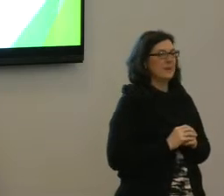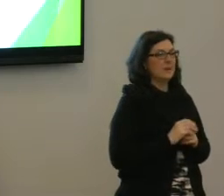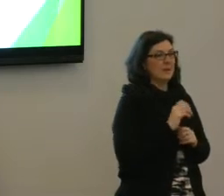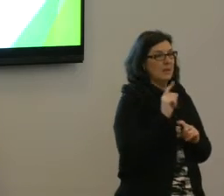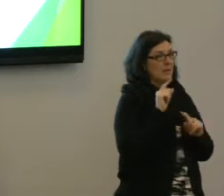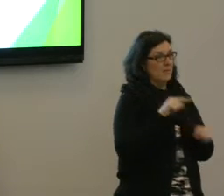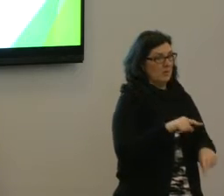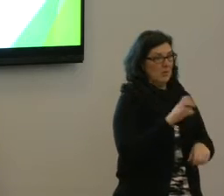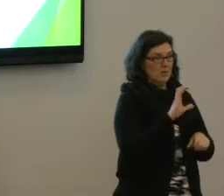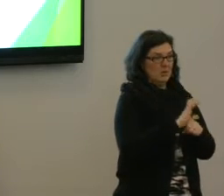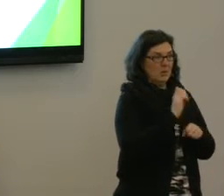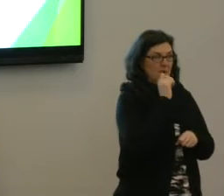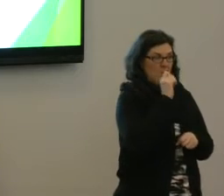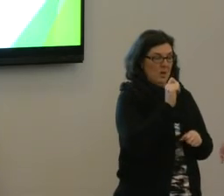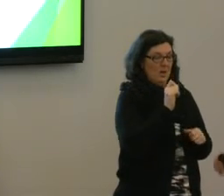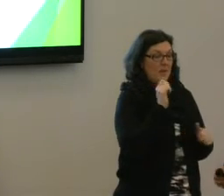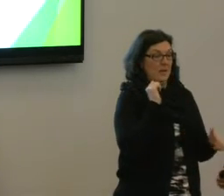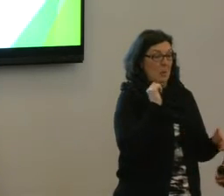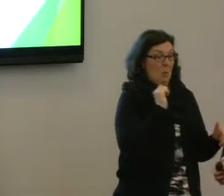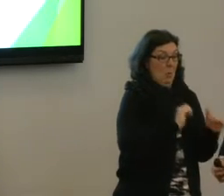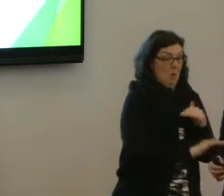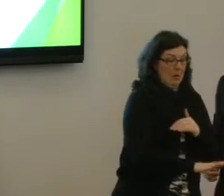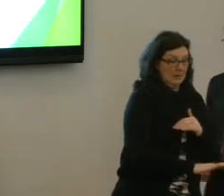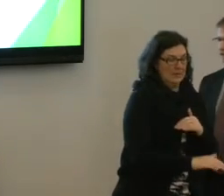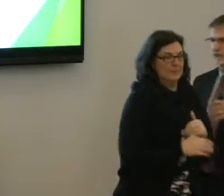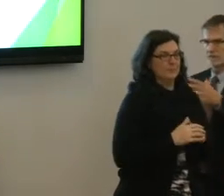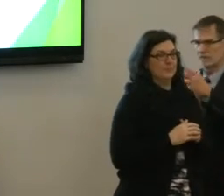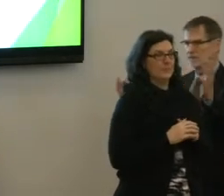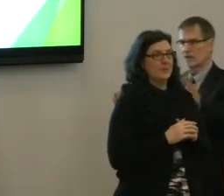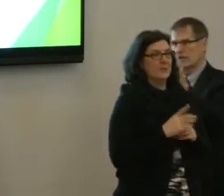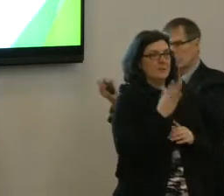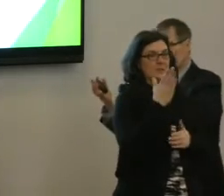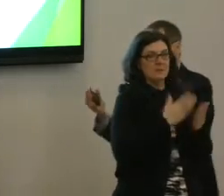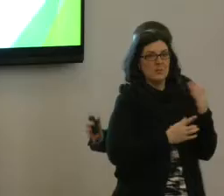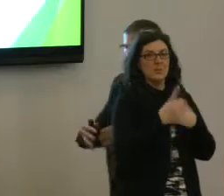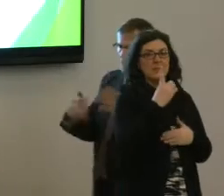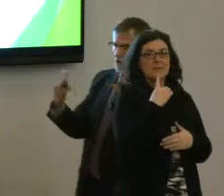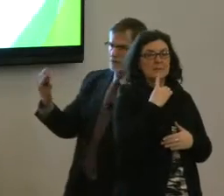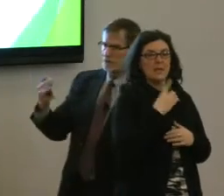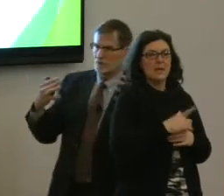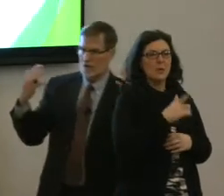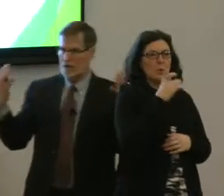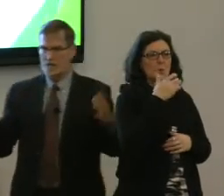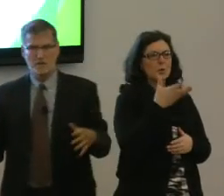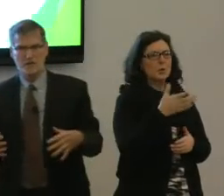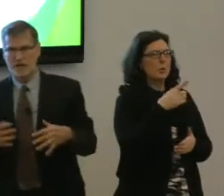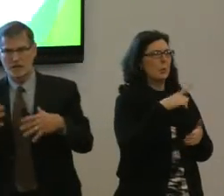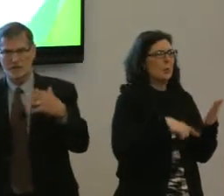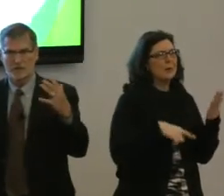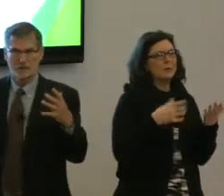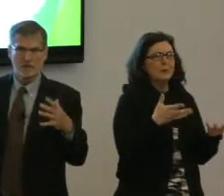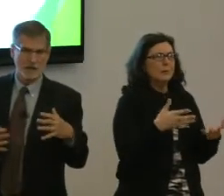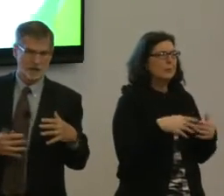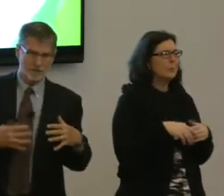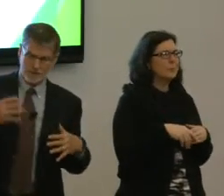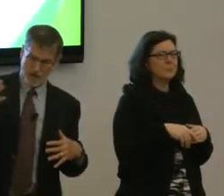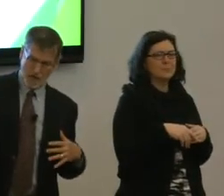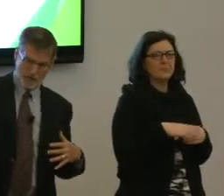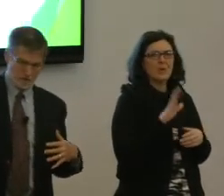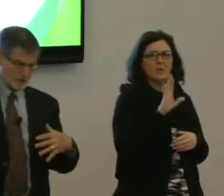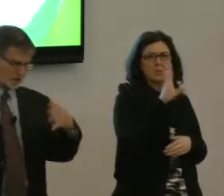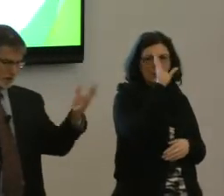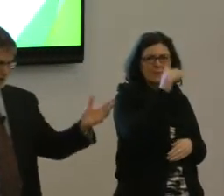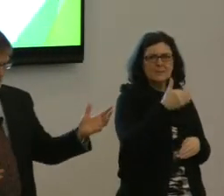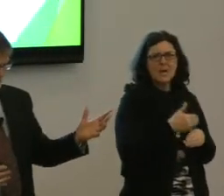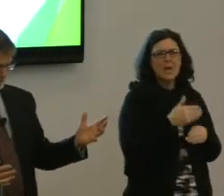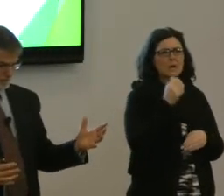out. They walked in. Someone came over to them and said, "Who are you? What are you? And your